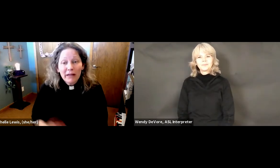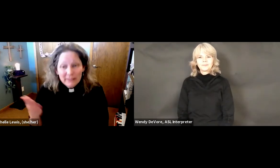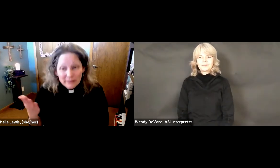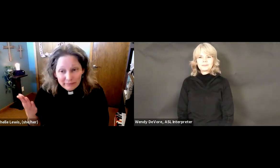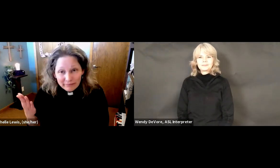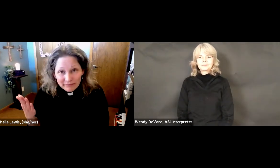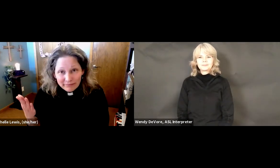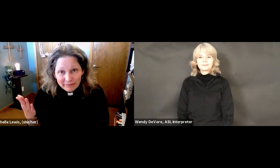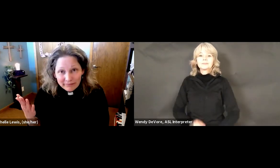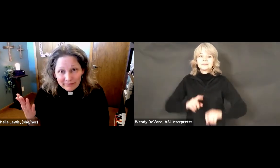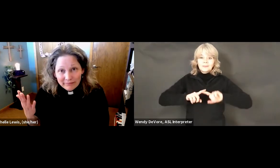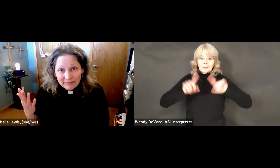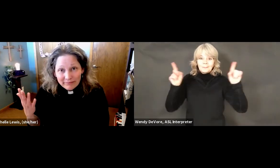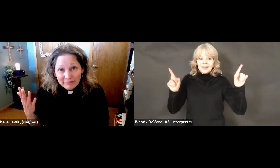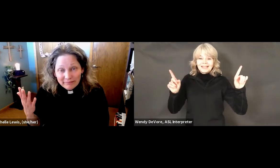But